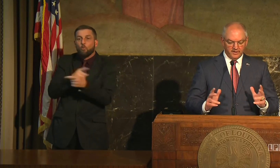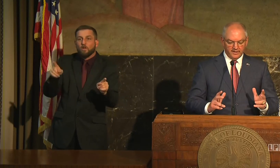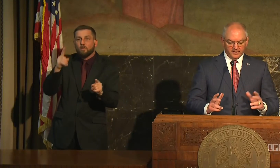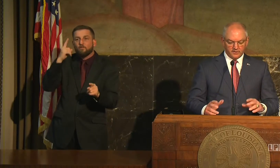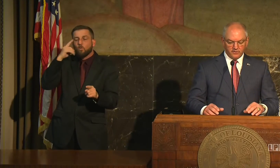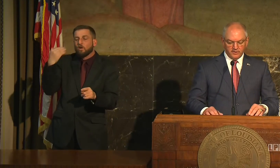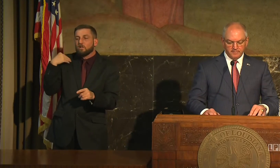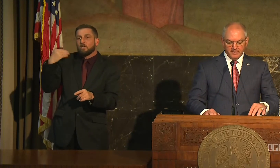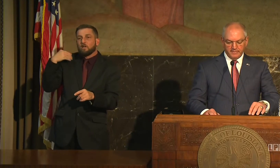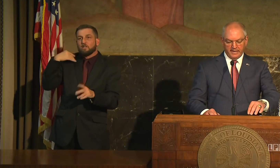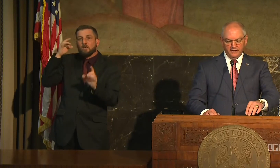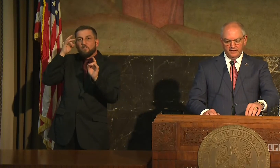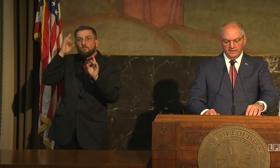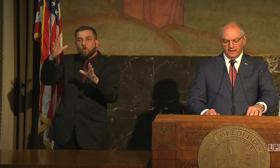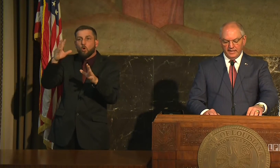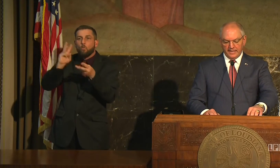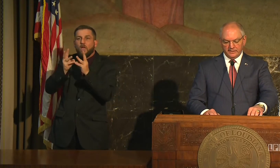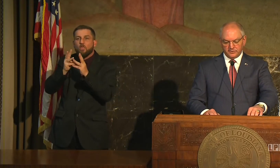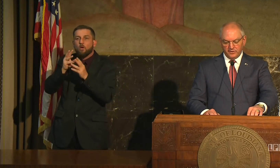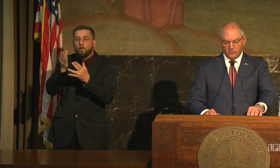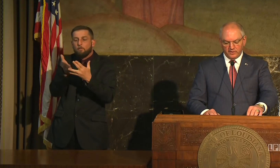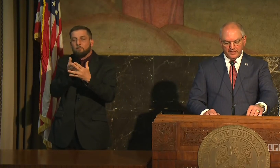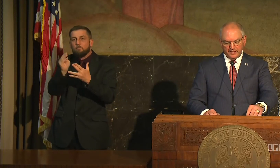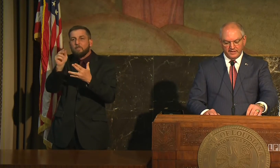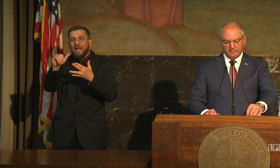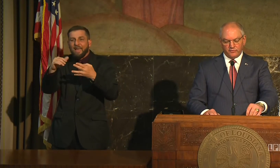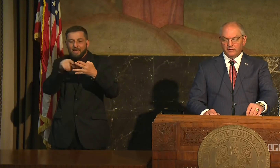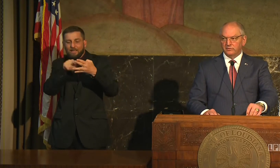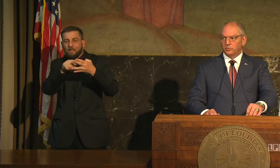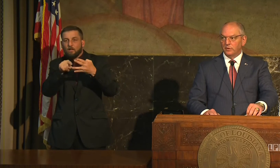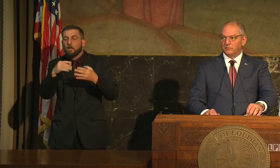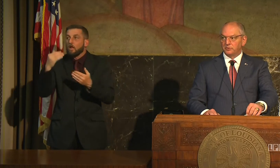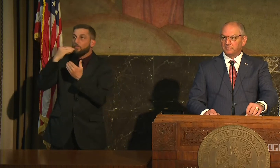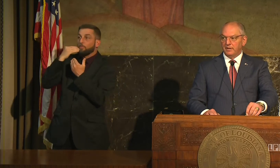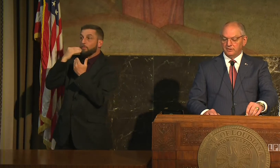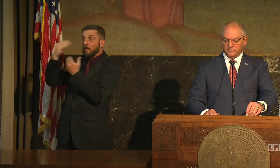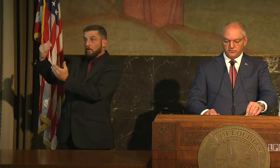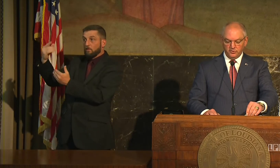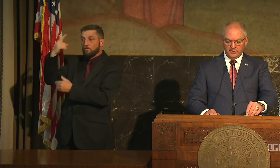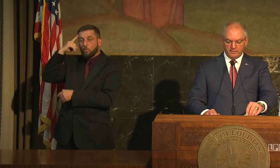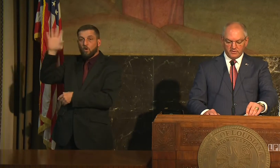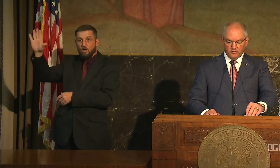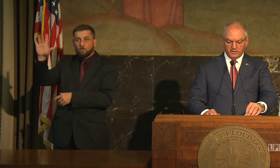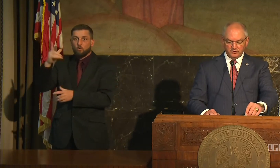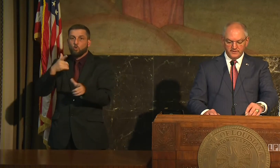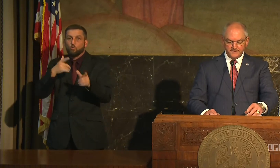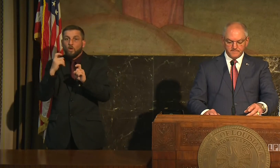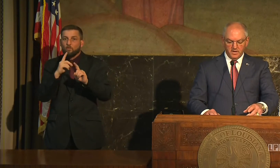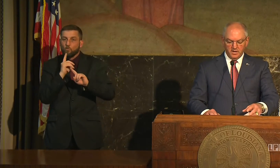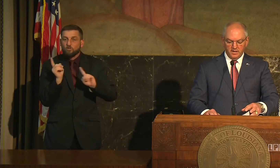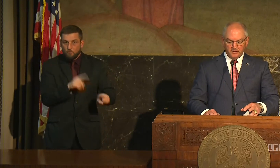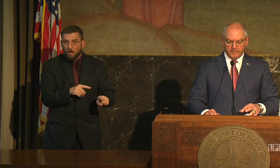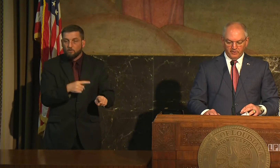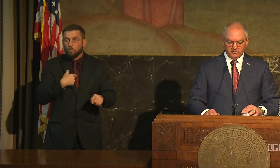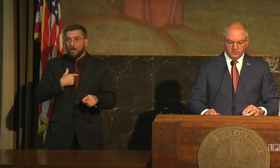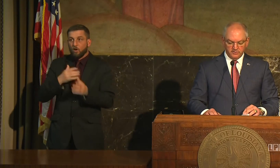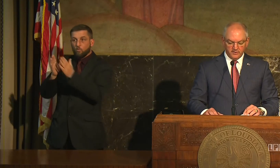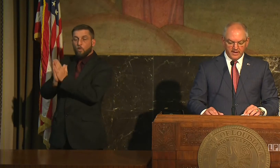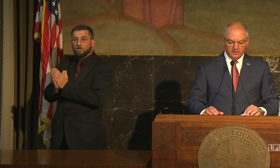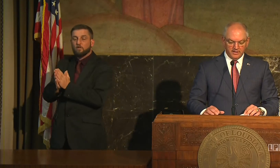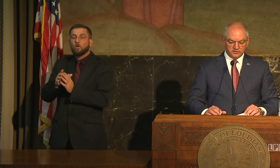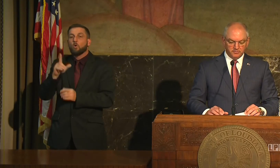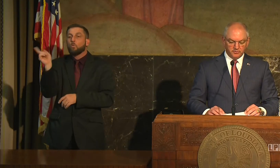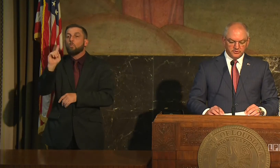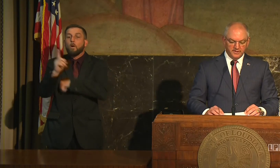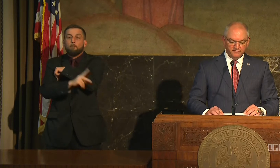rain, the flooding that occurred in mid-May, and I certainly want to thank him for his swift response to that request. The parishes